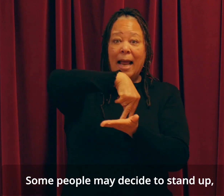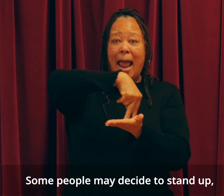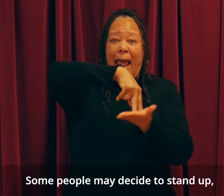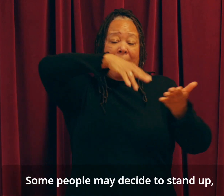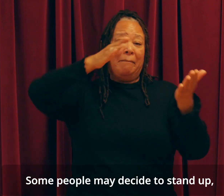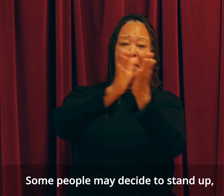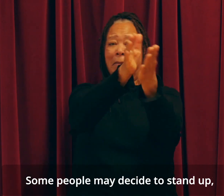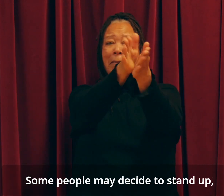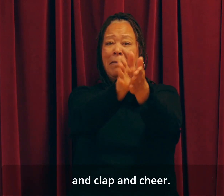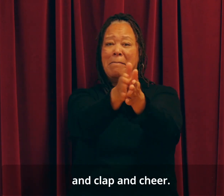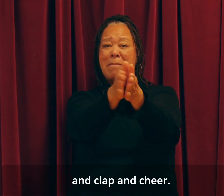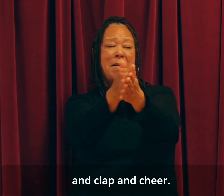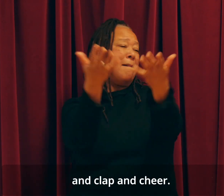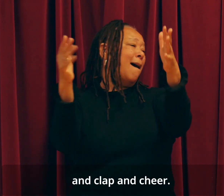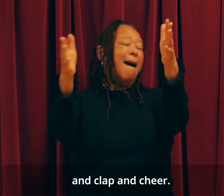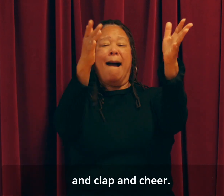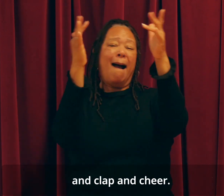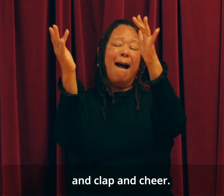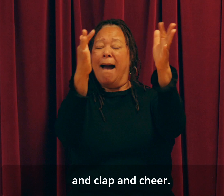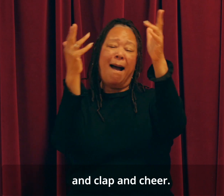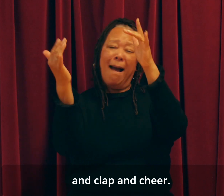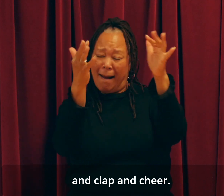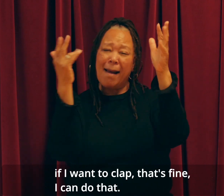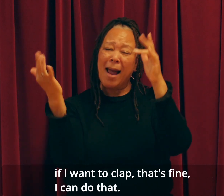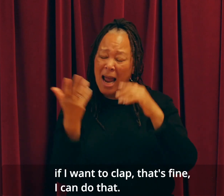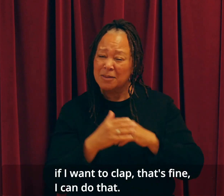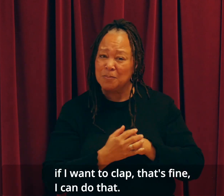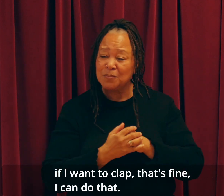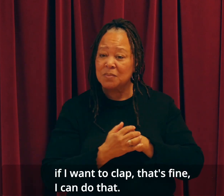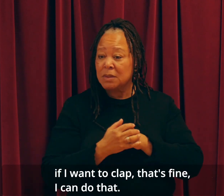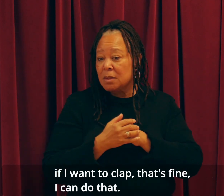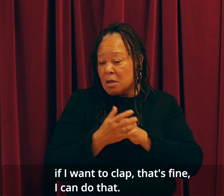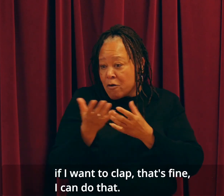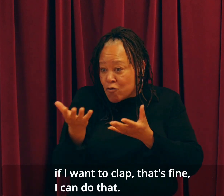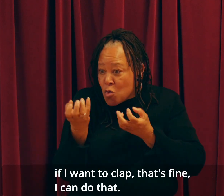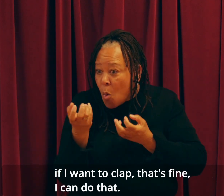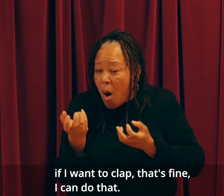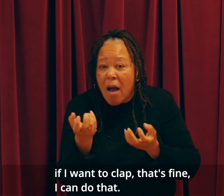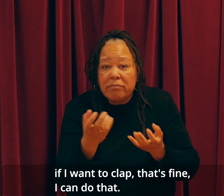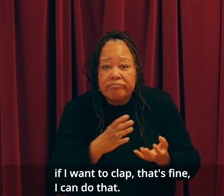Some people may decide to stand up and clap and cheer. If I want to clap, that's fine. I can do